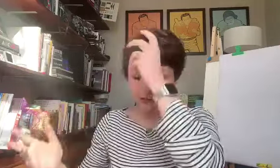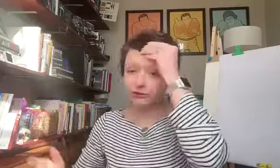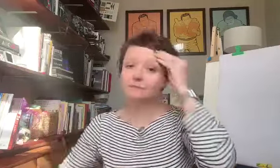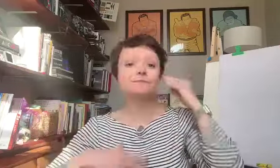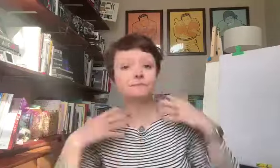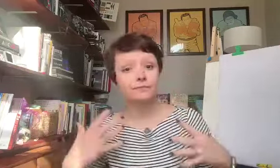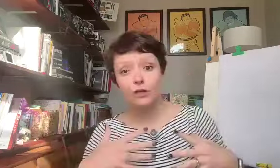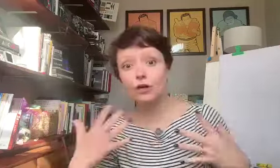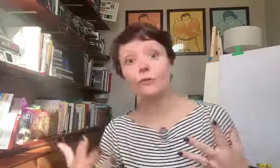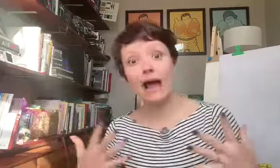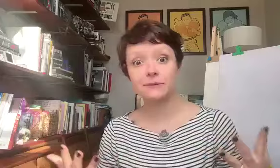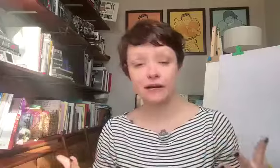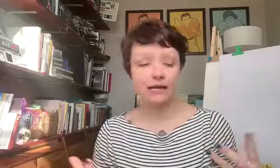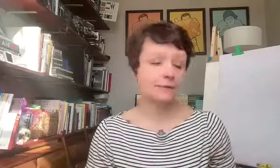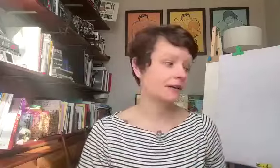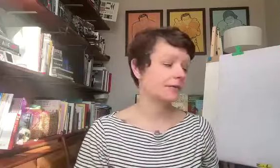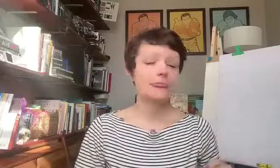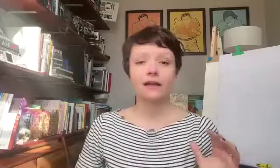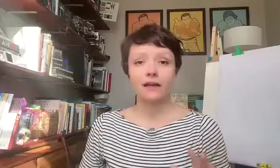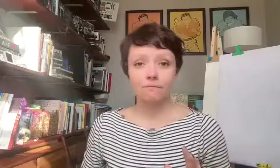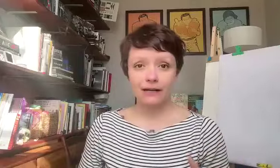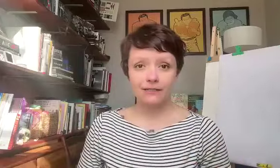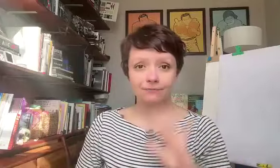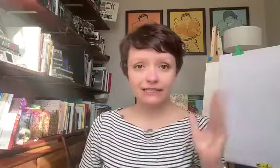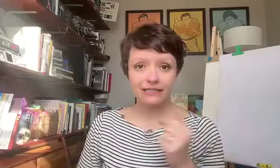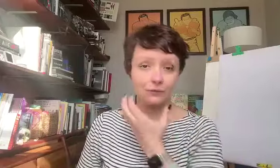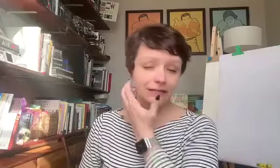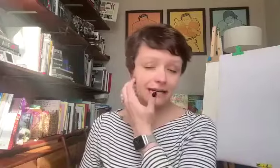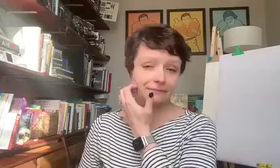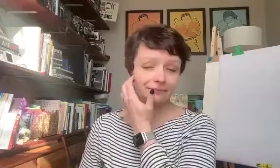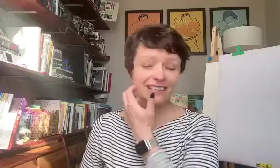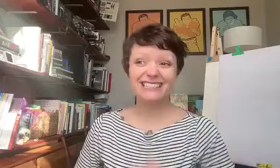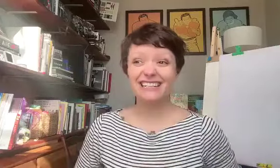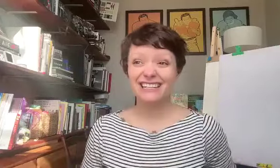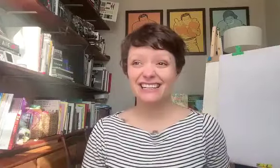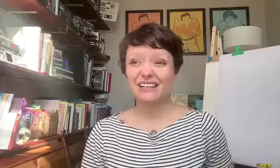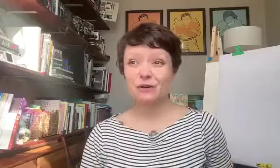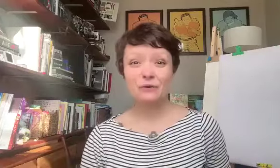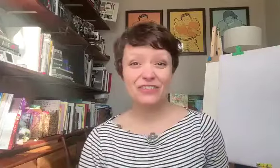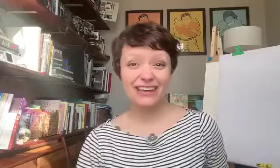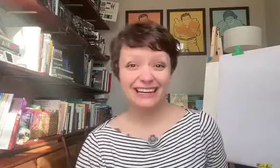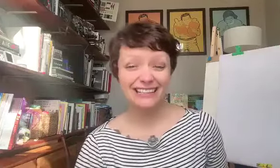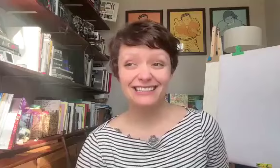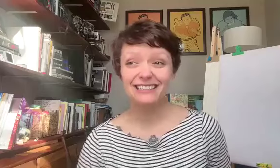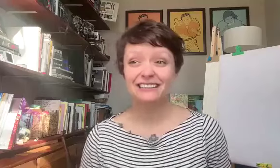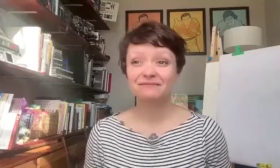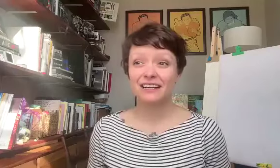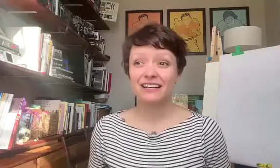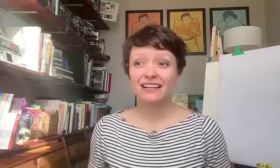to grasp the concepts of. But let's get to rug time. Because cool thing is,